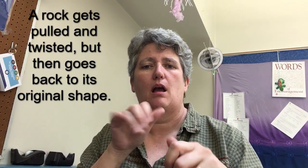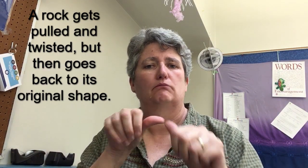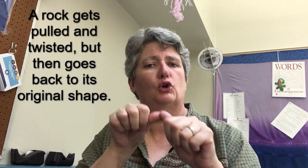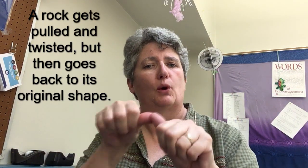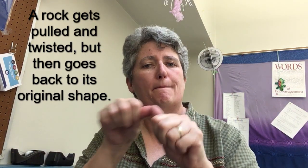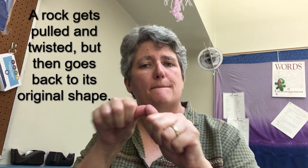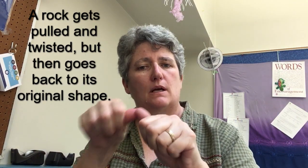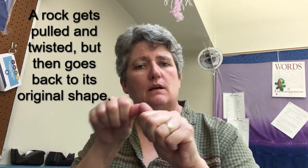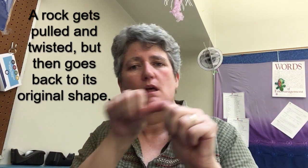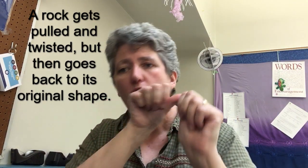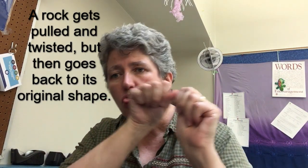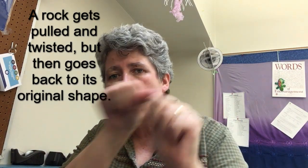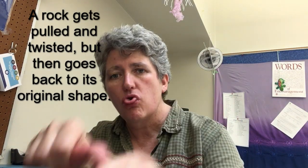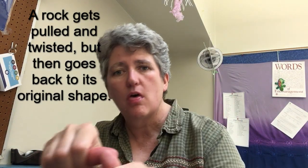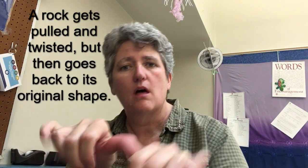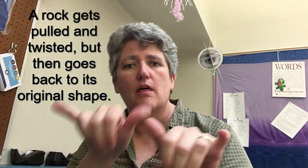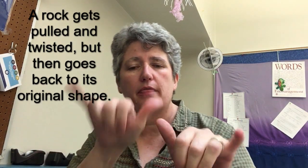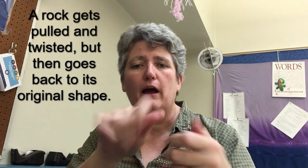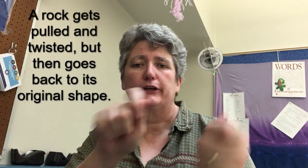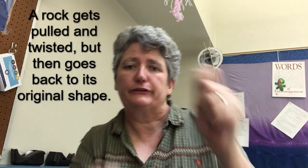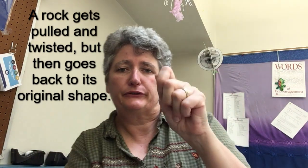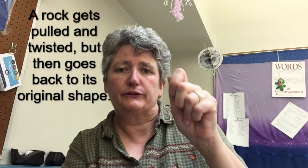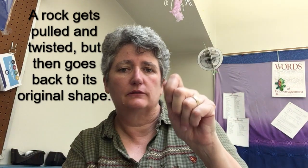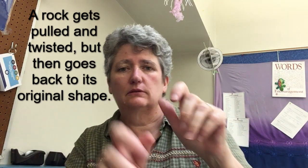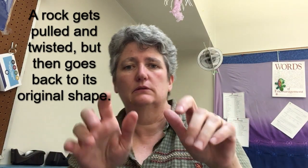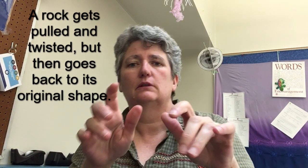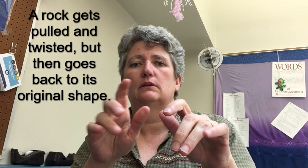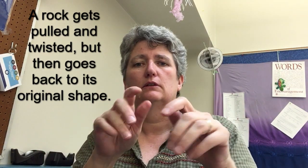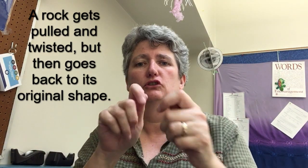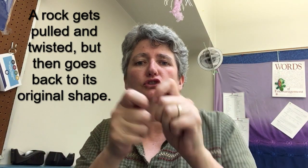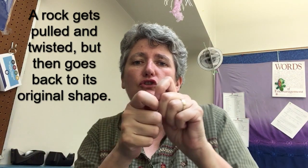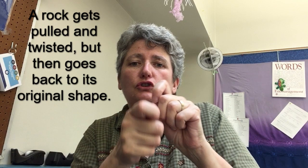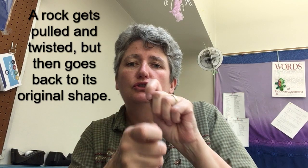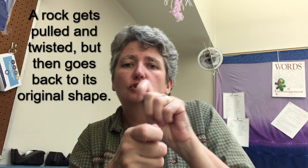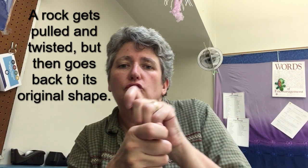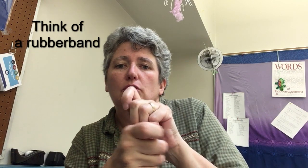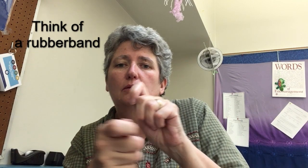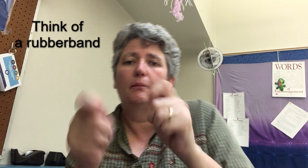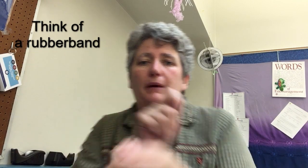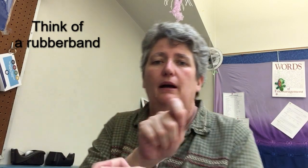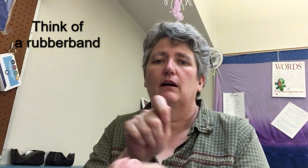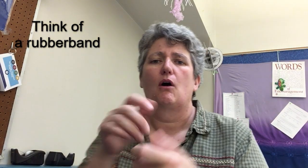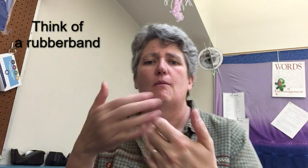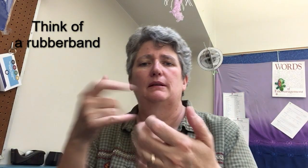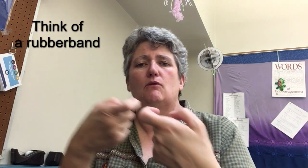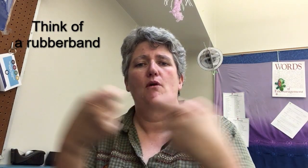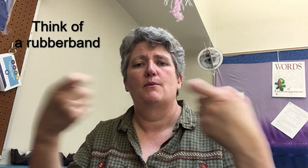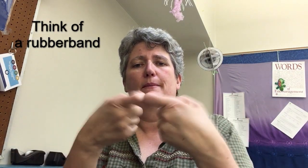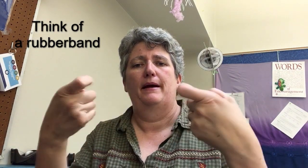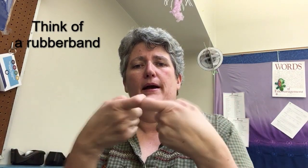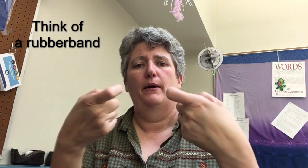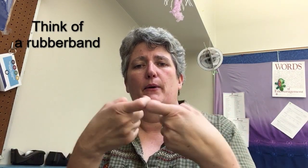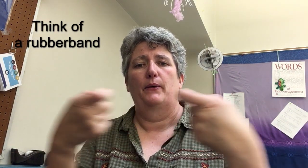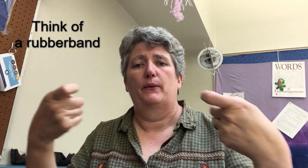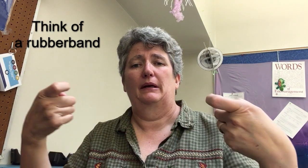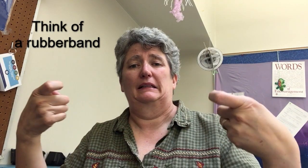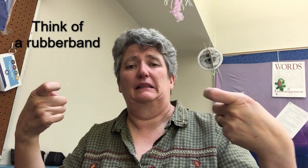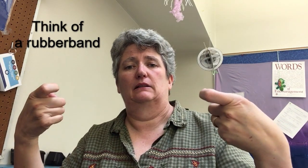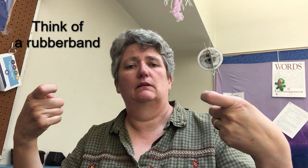So things are changed, but then they go back to the original form. They don't stay in that changed form. They change and then they go back, almost like a rubber band.